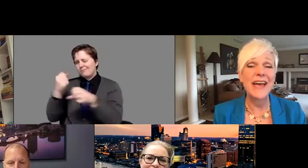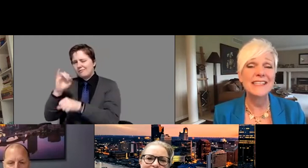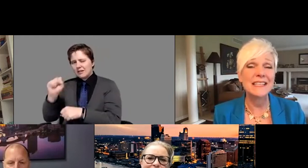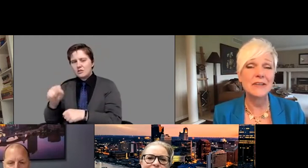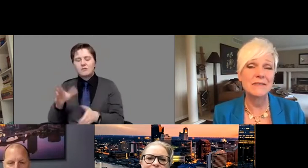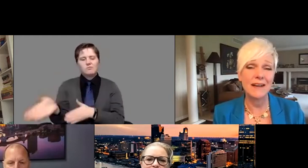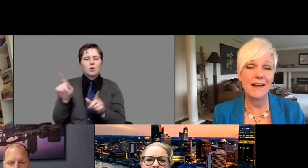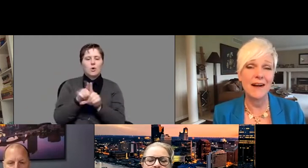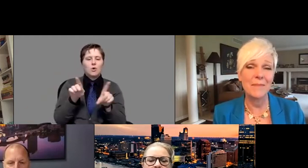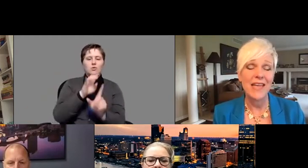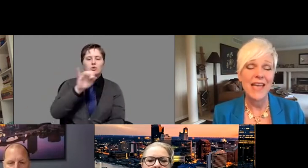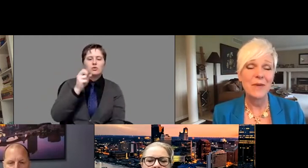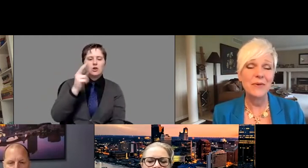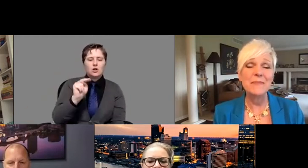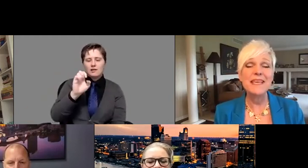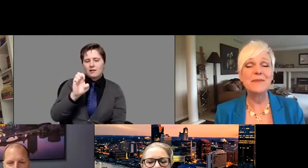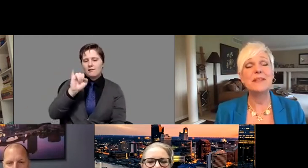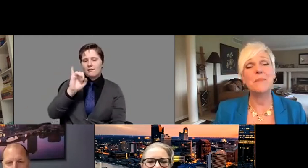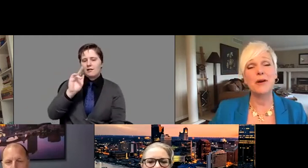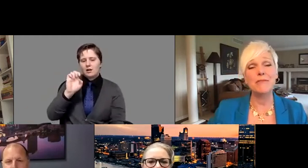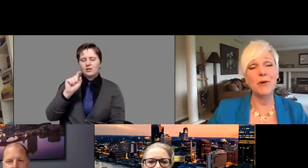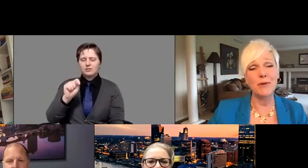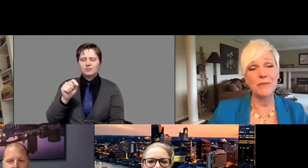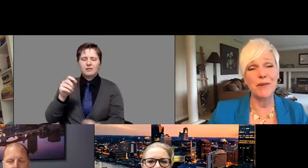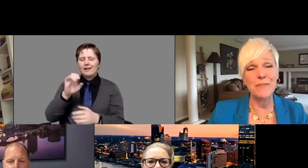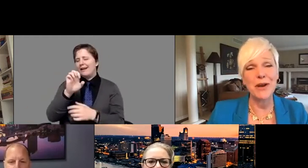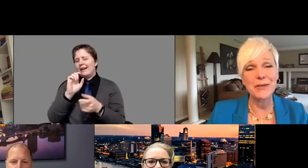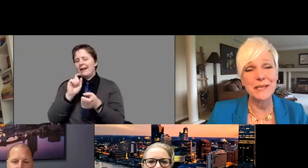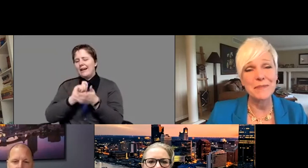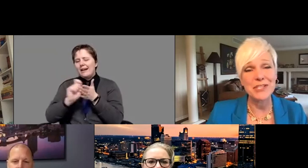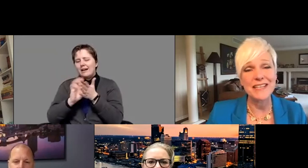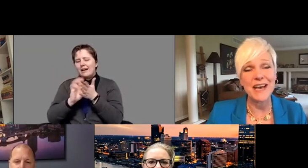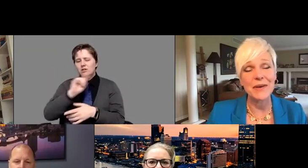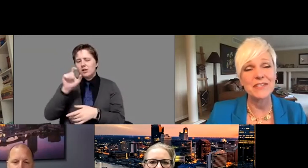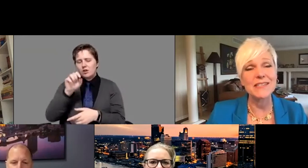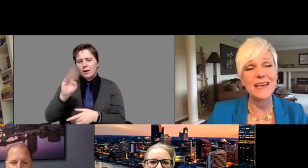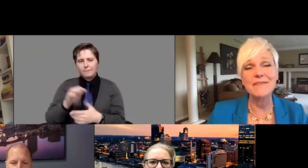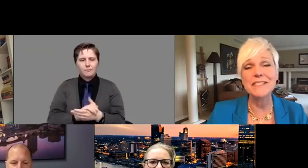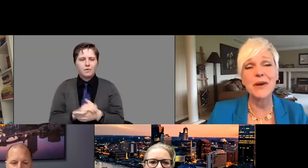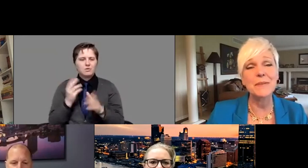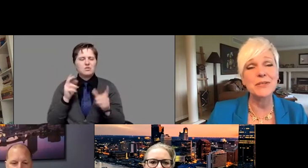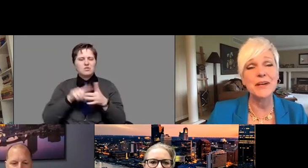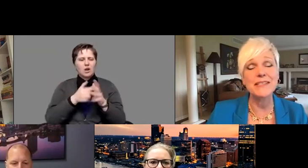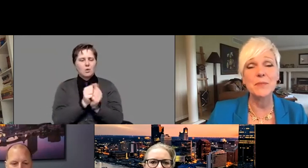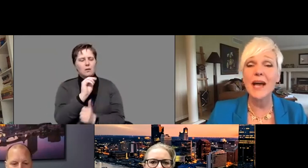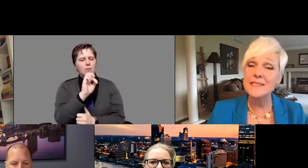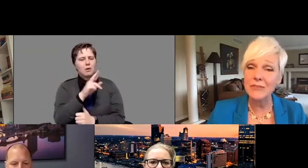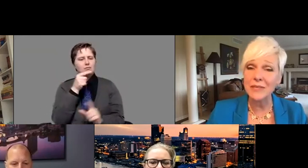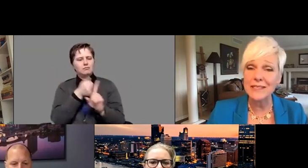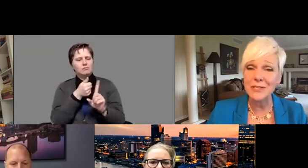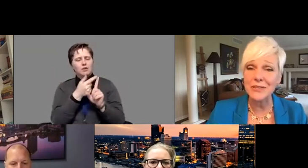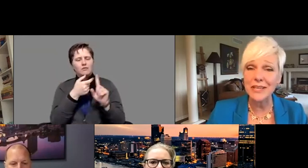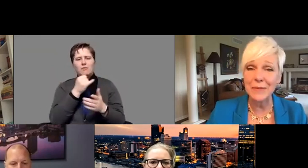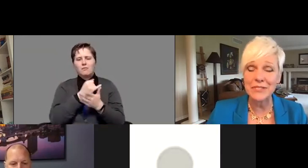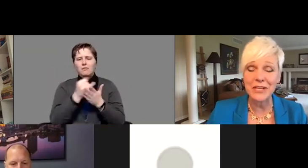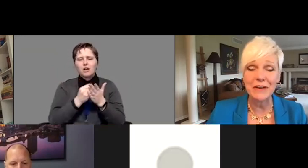editor at Toledo.com. And we're going to begin with Mark Folk from the Arts Commission now to just kind of describe to us, and we'll ask everyone else